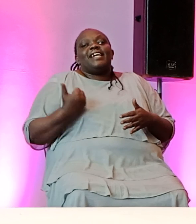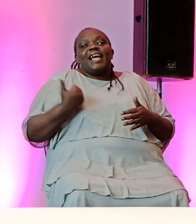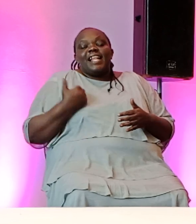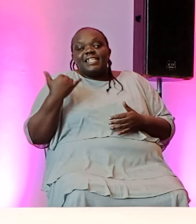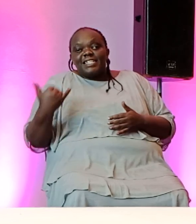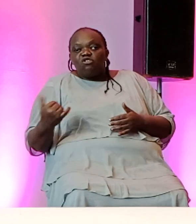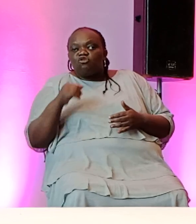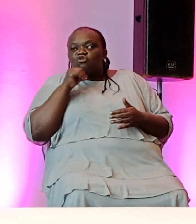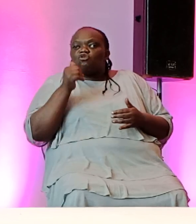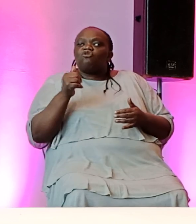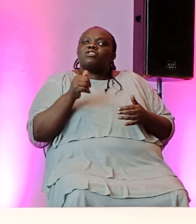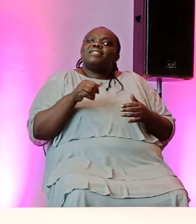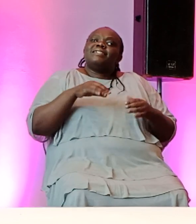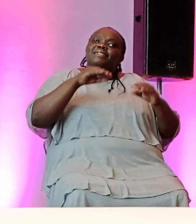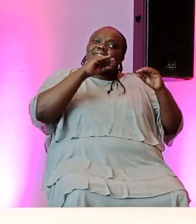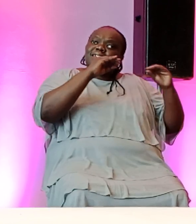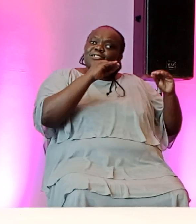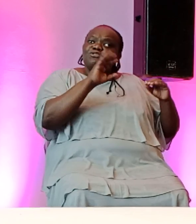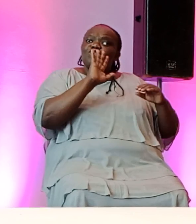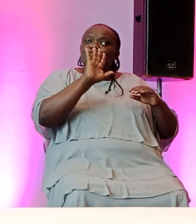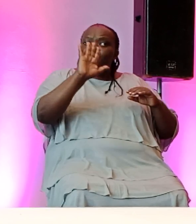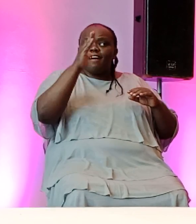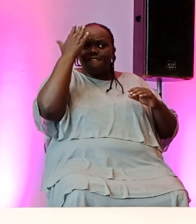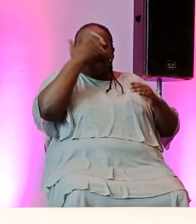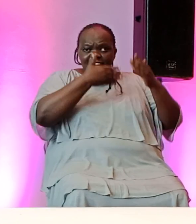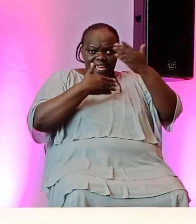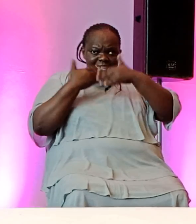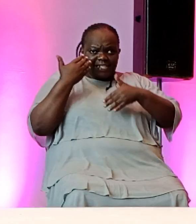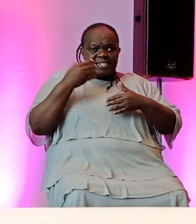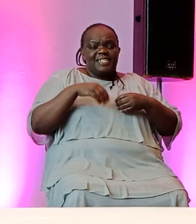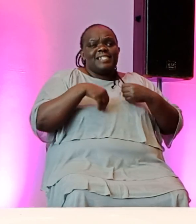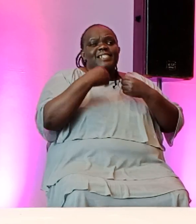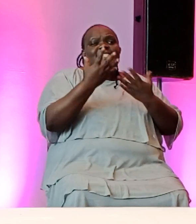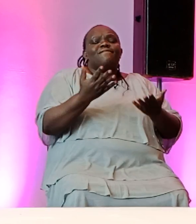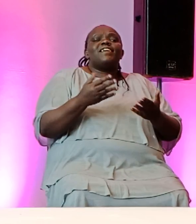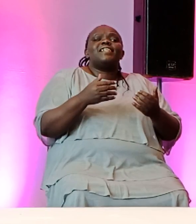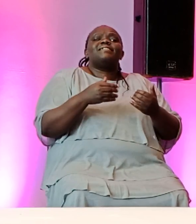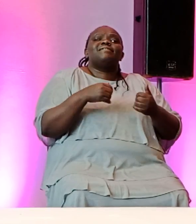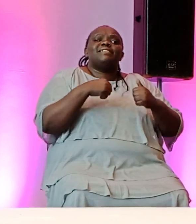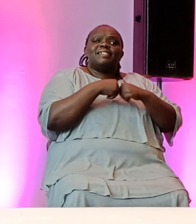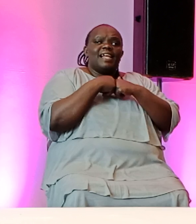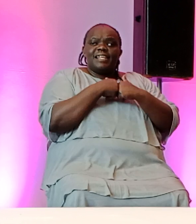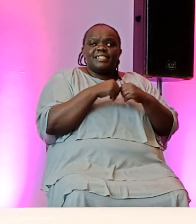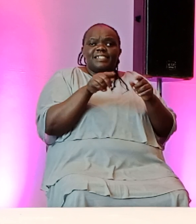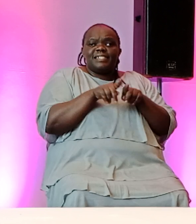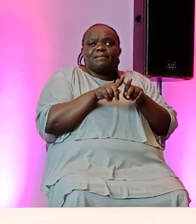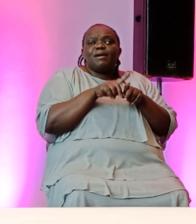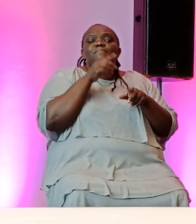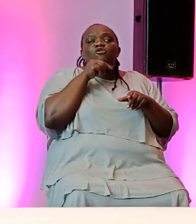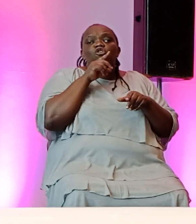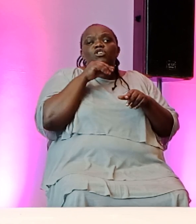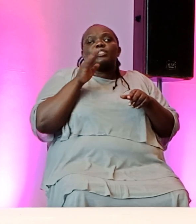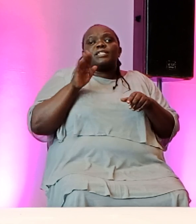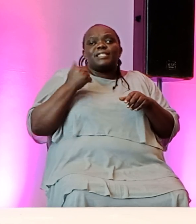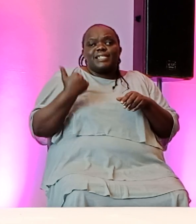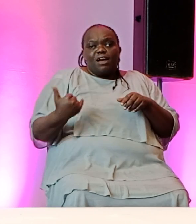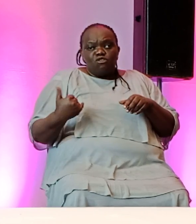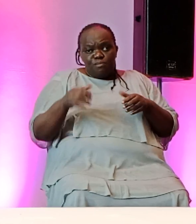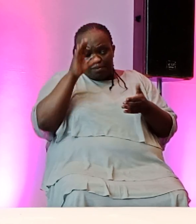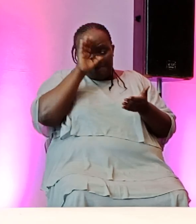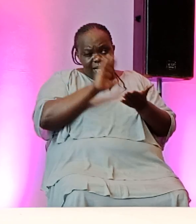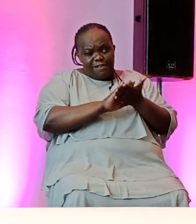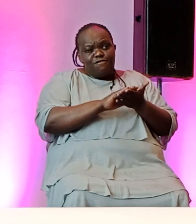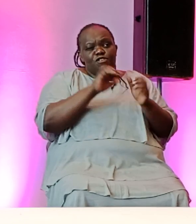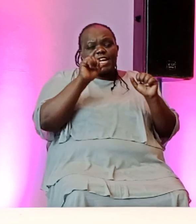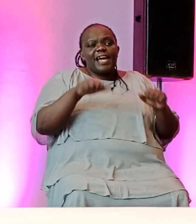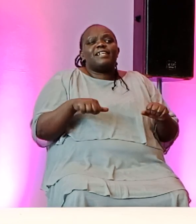child should not be told that the kitchen is your place. They should be given tougher challenges, just as the boy child. And I believe we